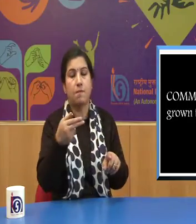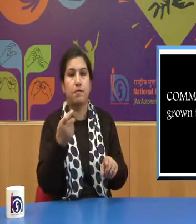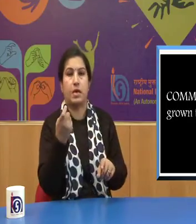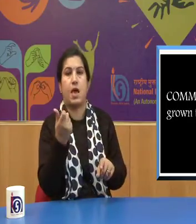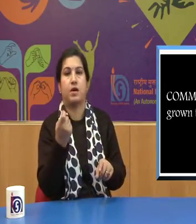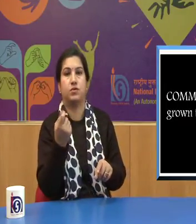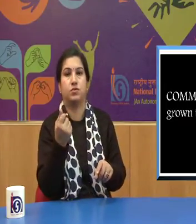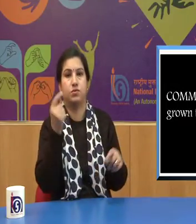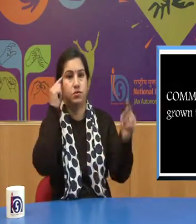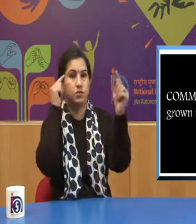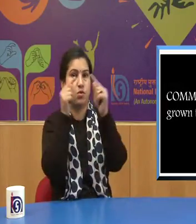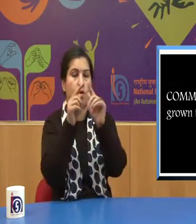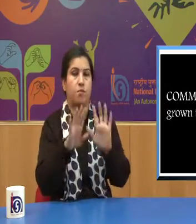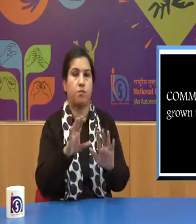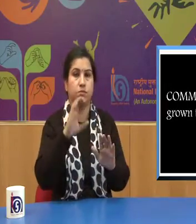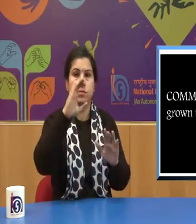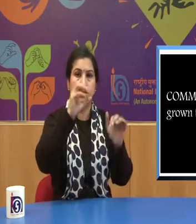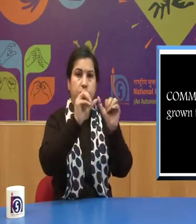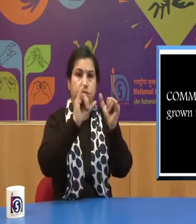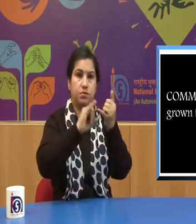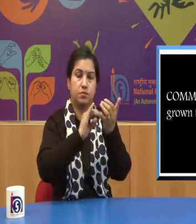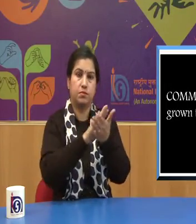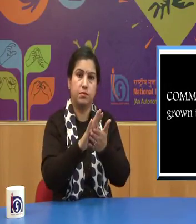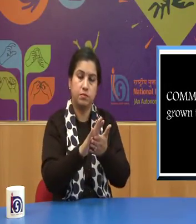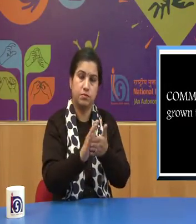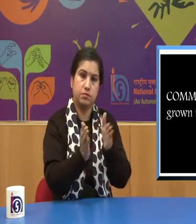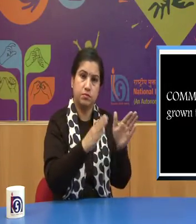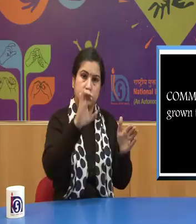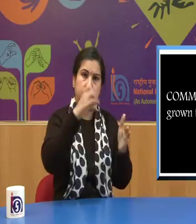because these crops are grown for profit.